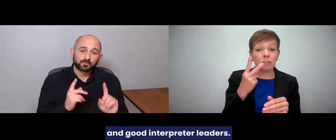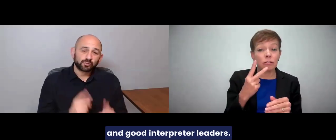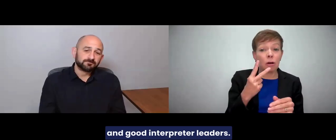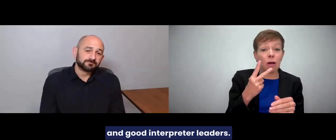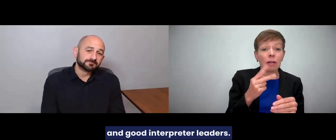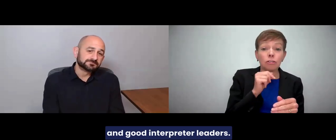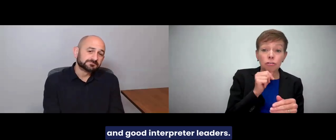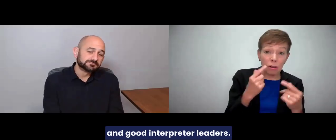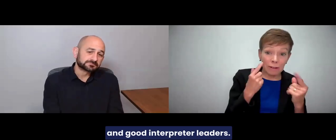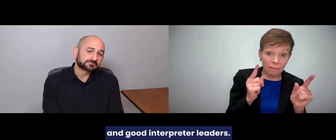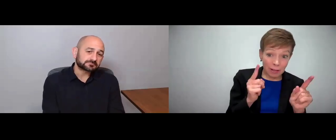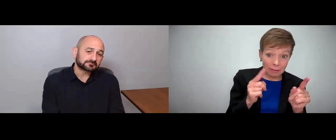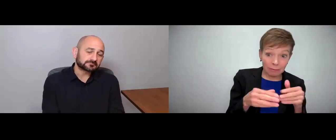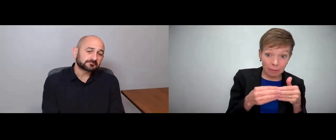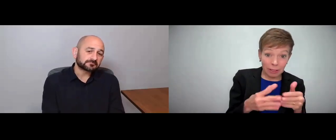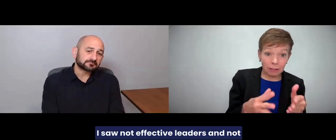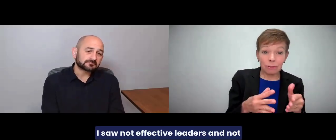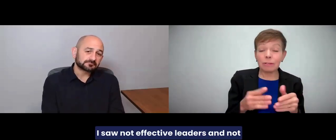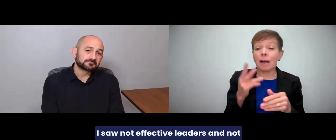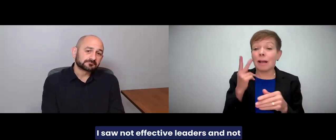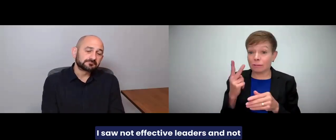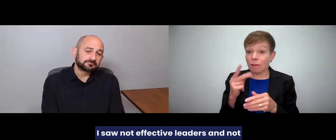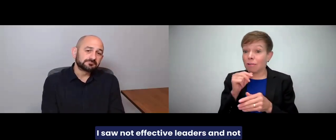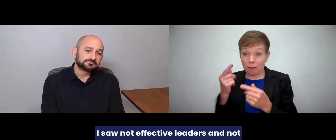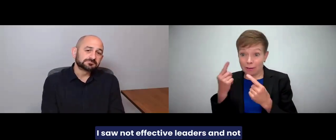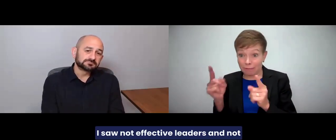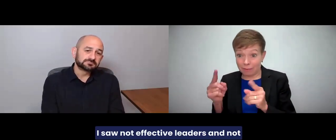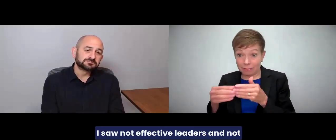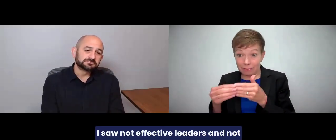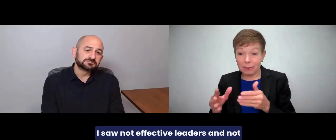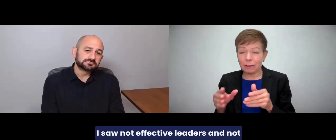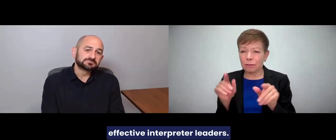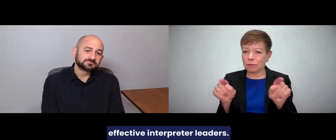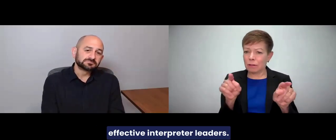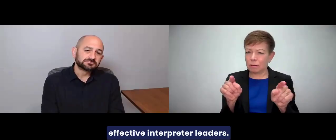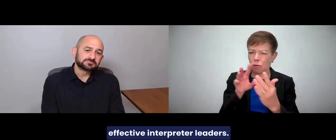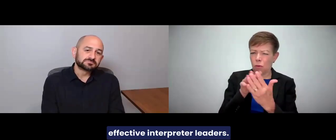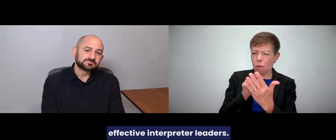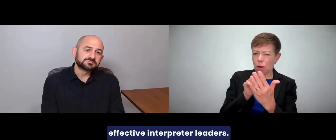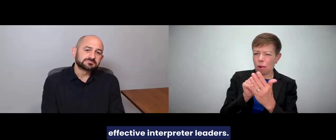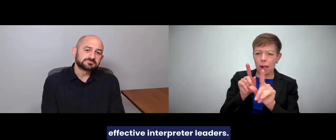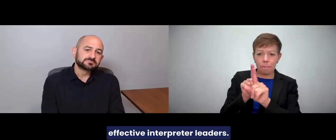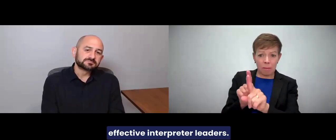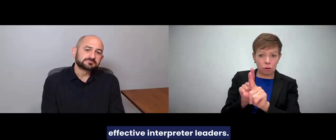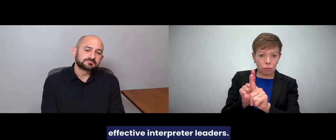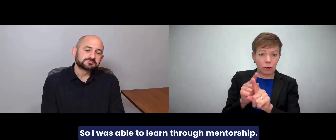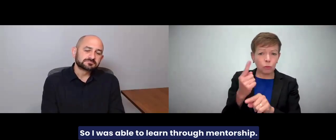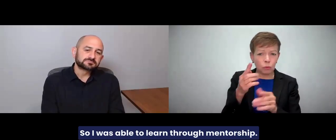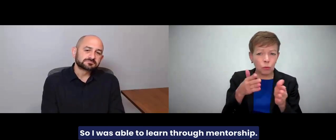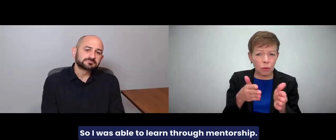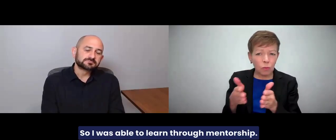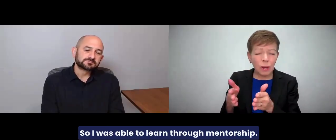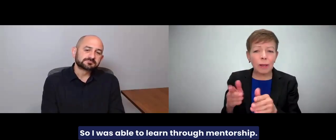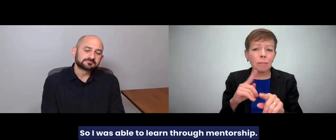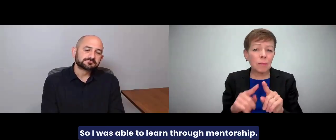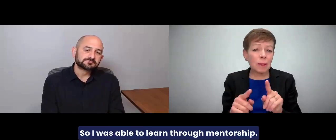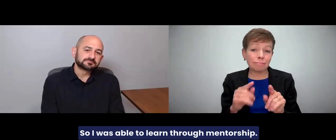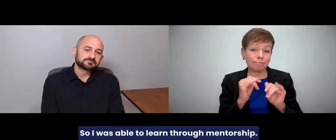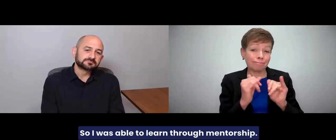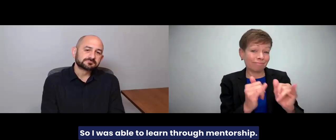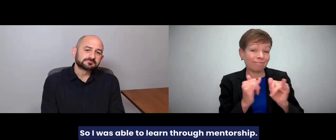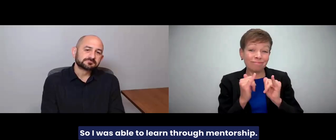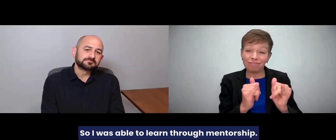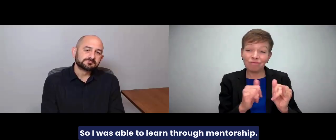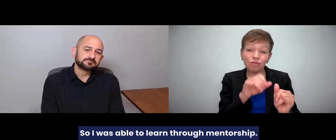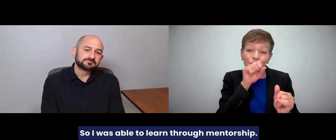leaders and good interpreter leaders. I saw not effective leaders and not effective interpreter leaders. So